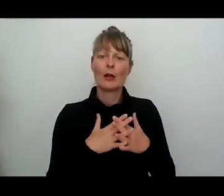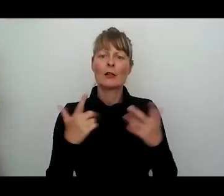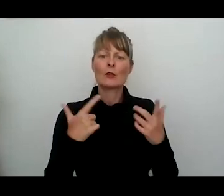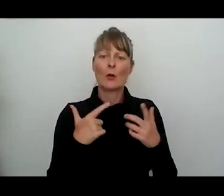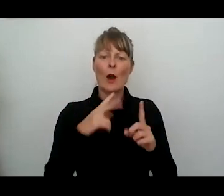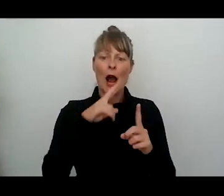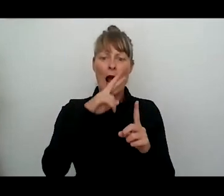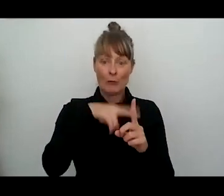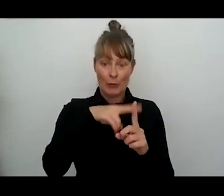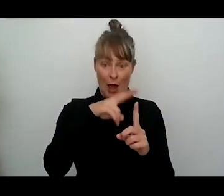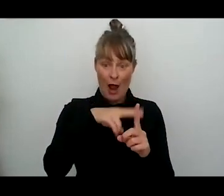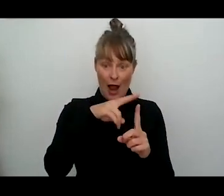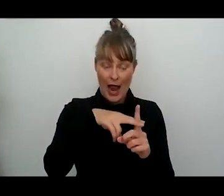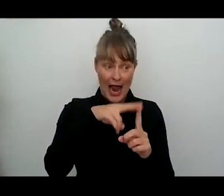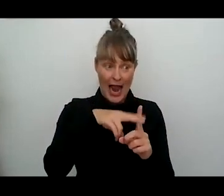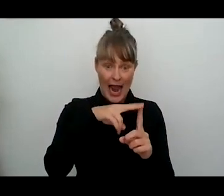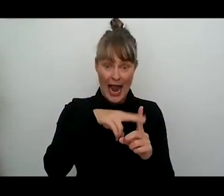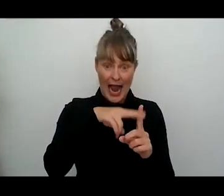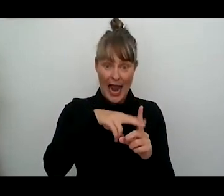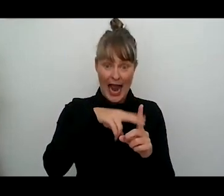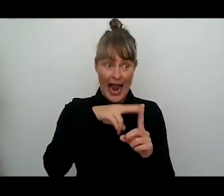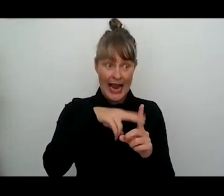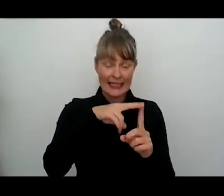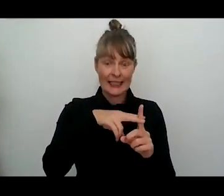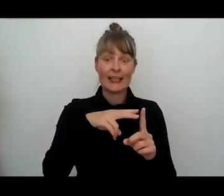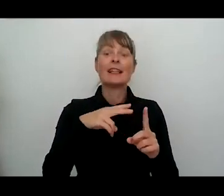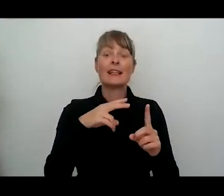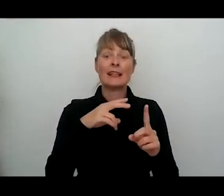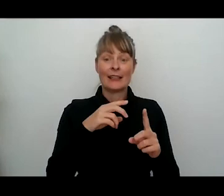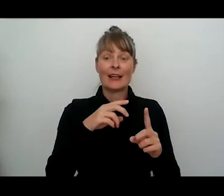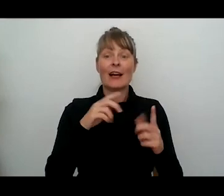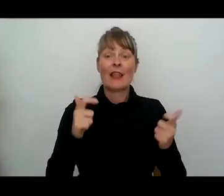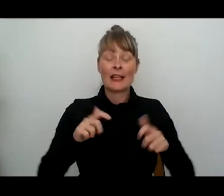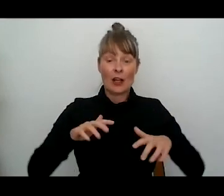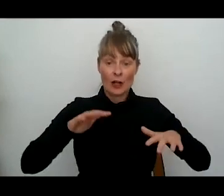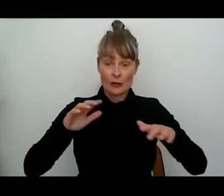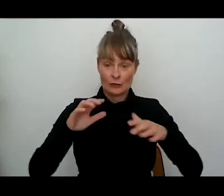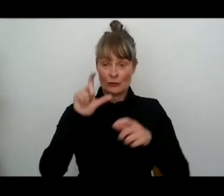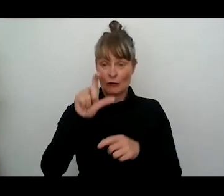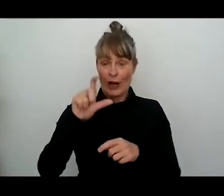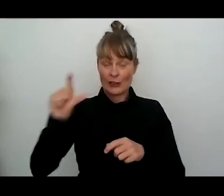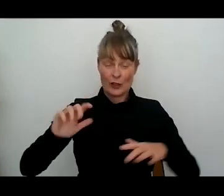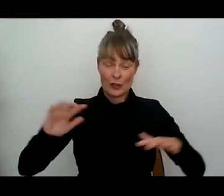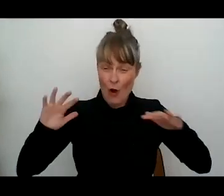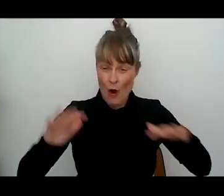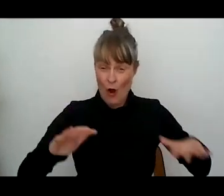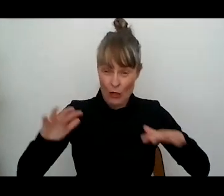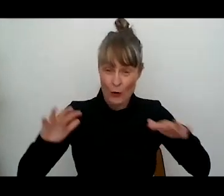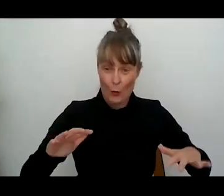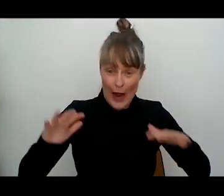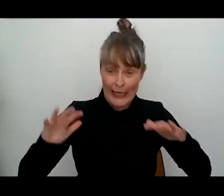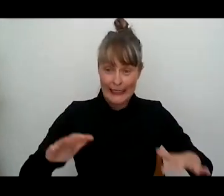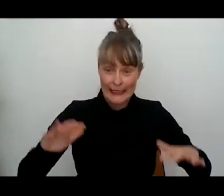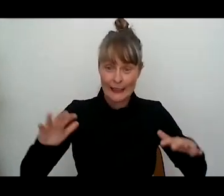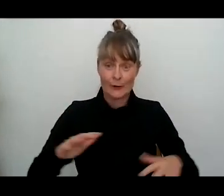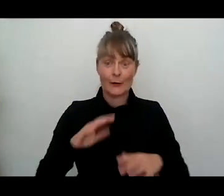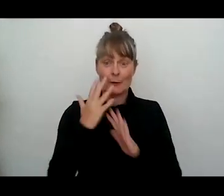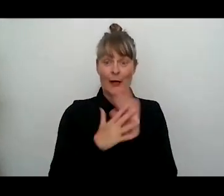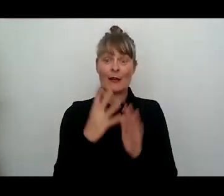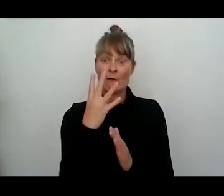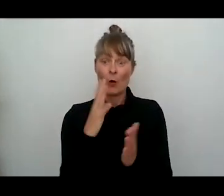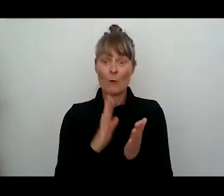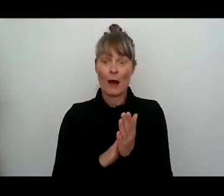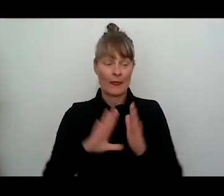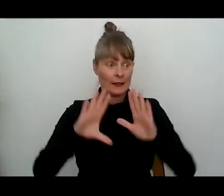started. 3 days later, Christchurch earthquakes, we were off for 4 months. It was an interesting start to the